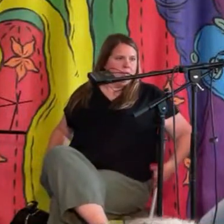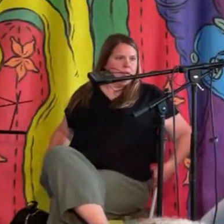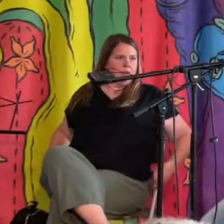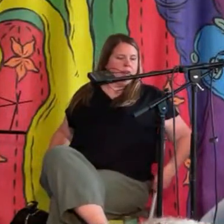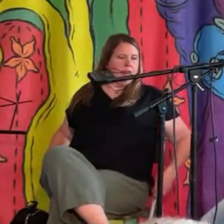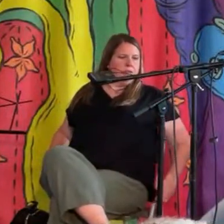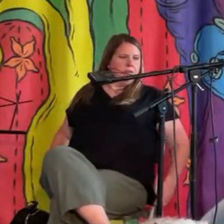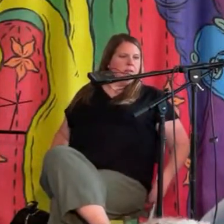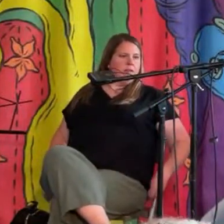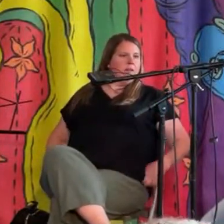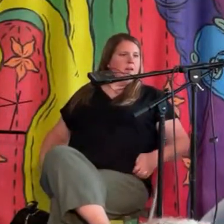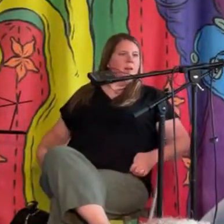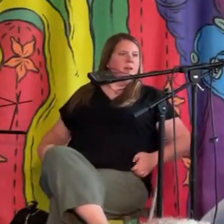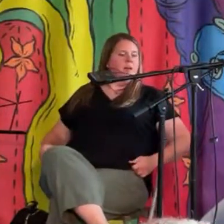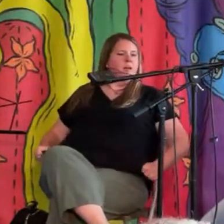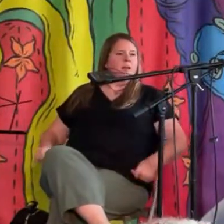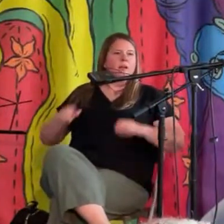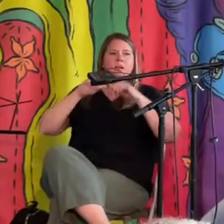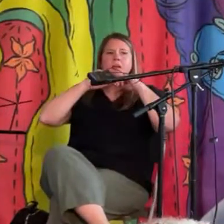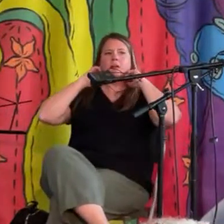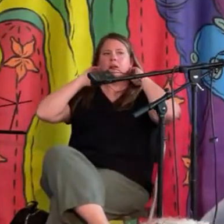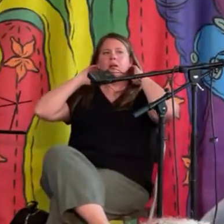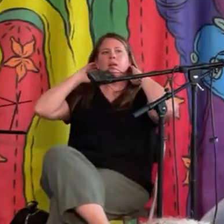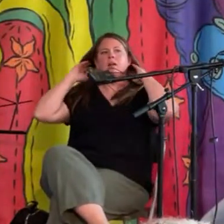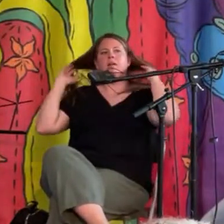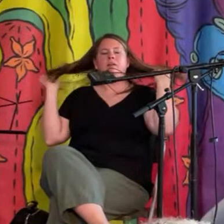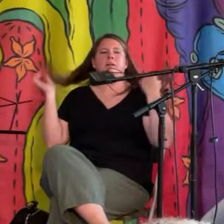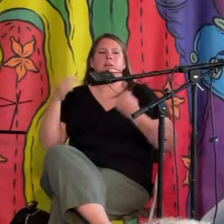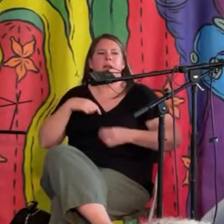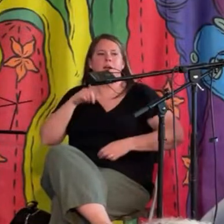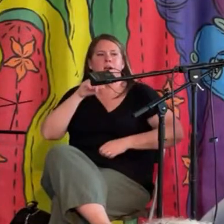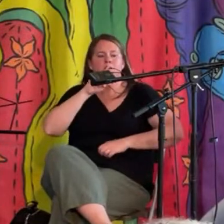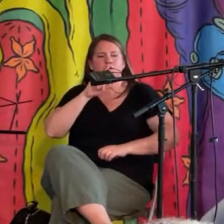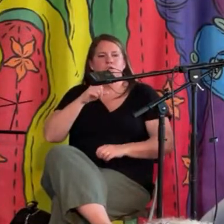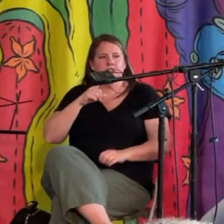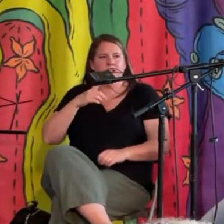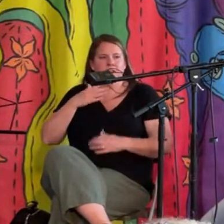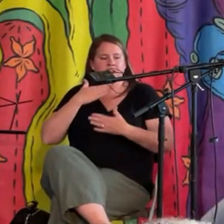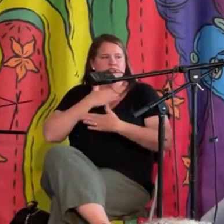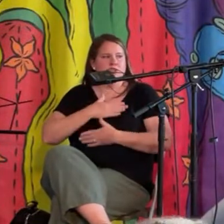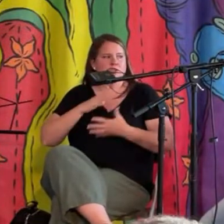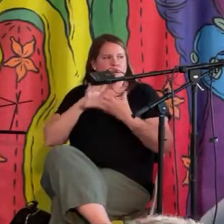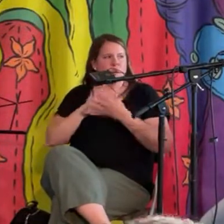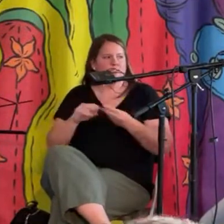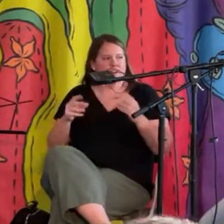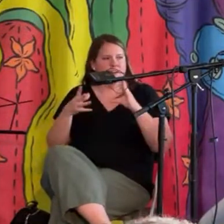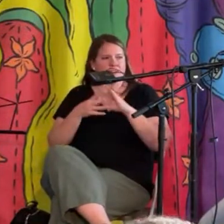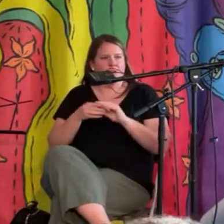Stories of tattoos.